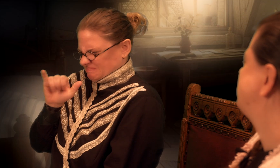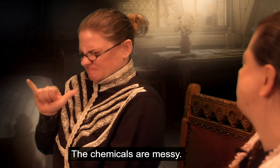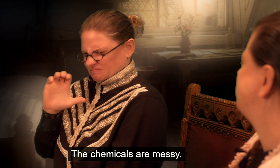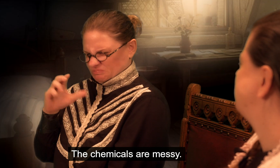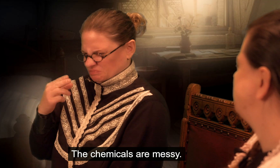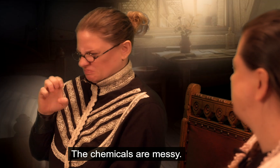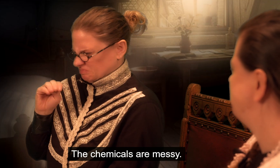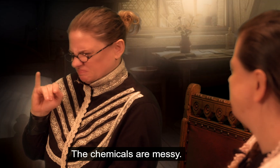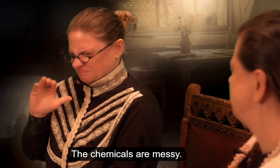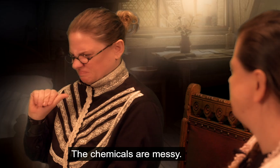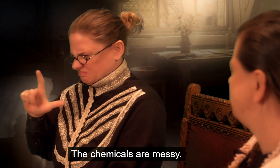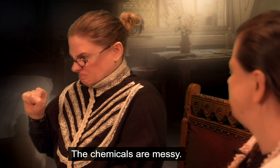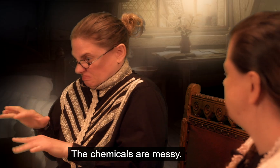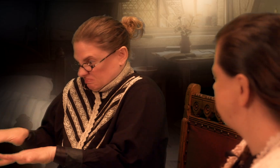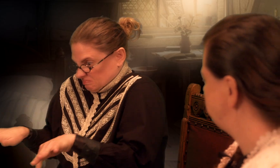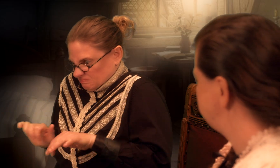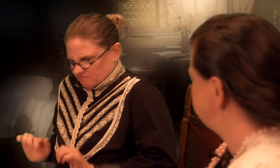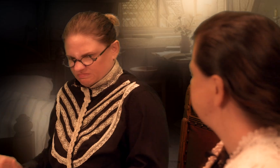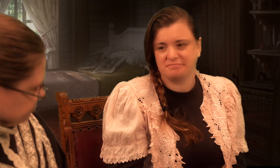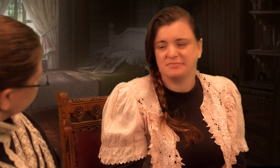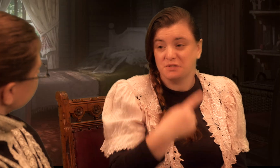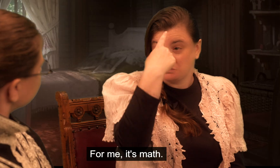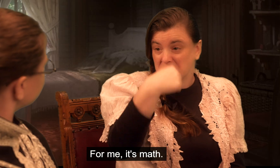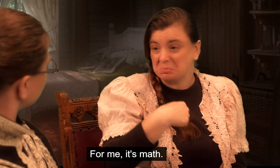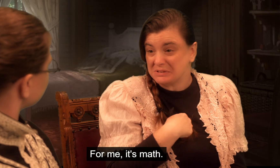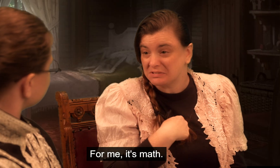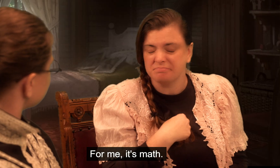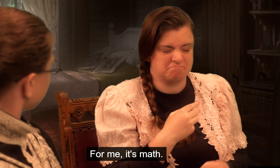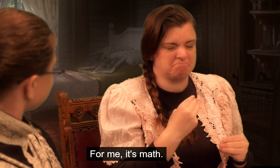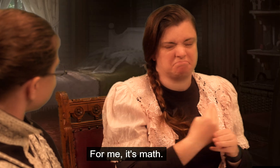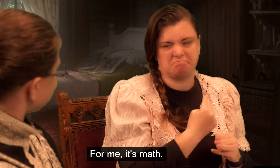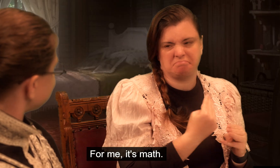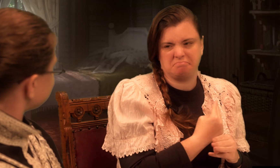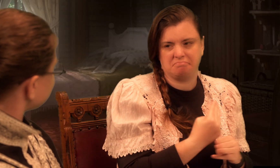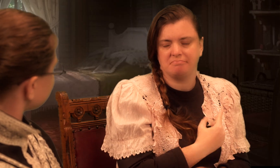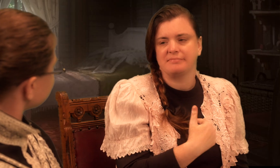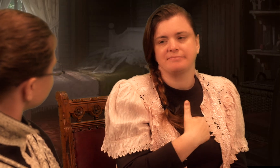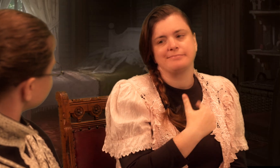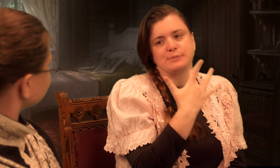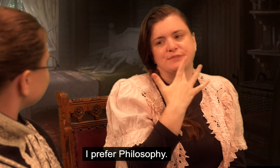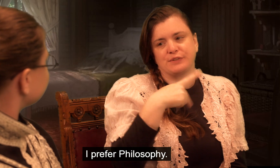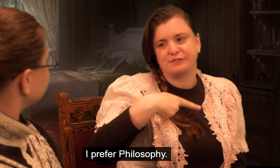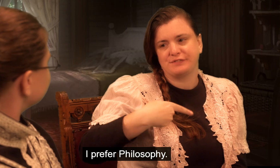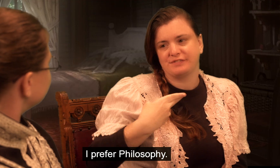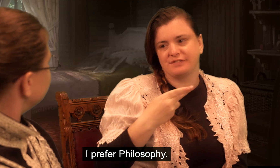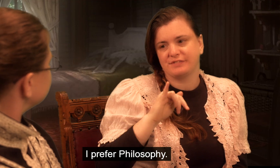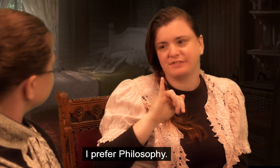The chemicals are messy. For me, it's math. I prefer philosophy.